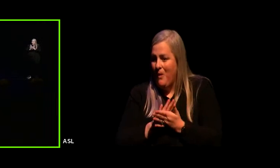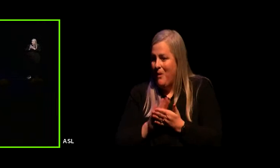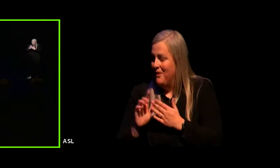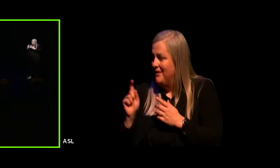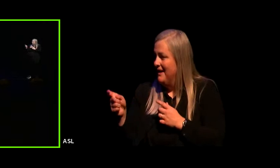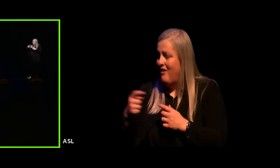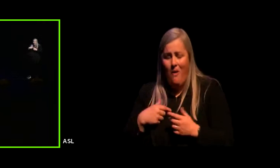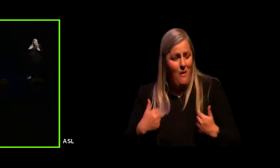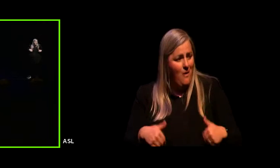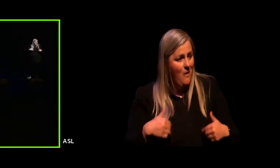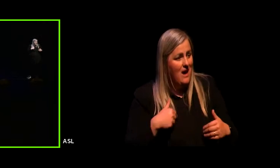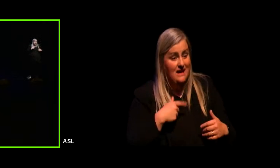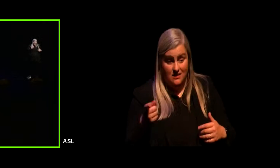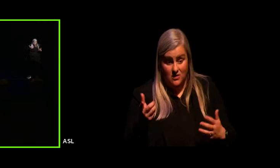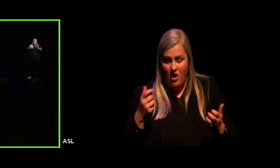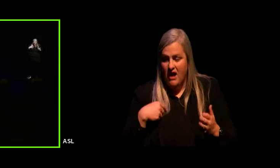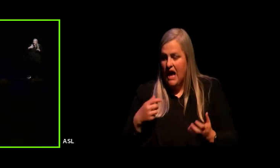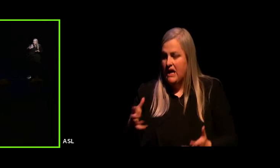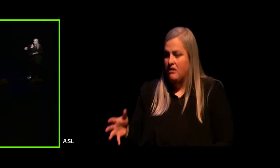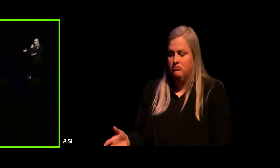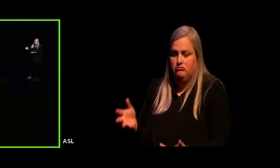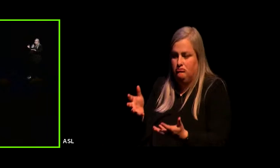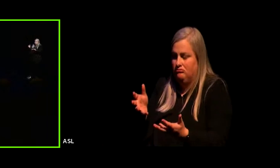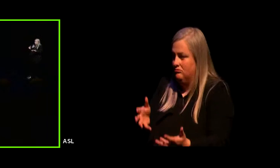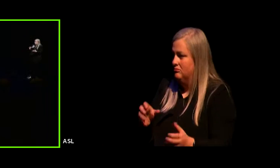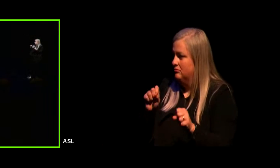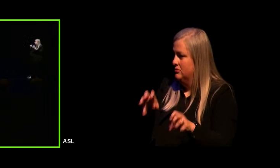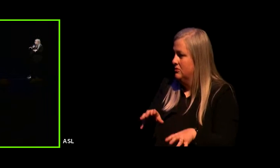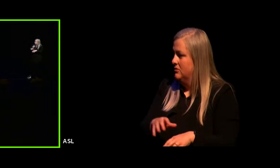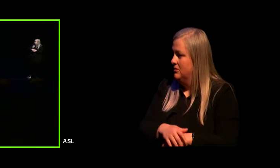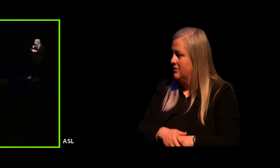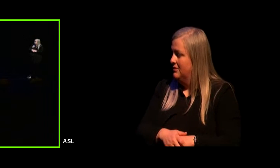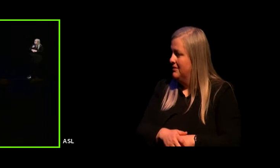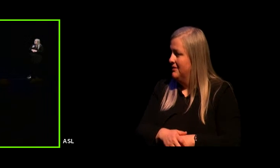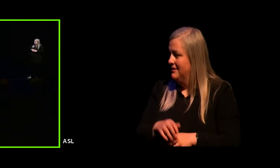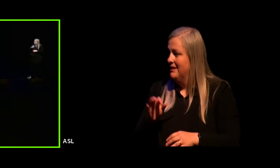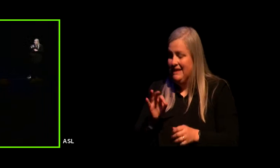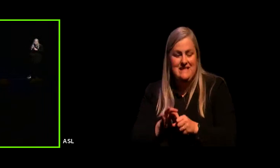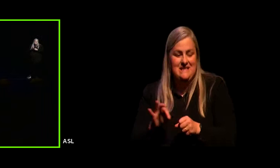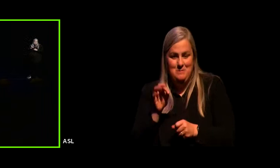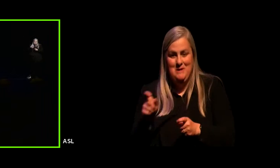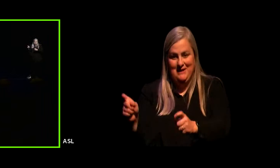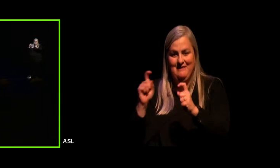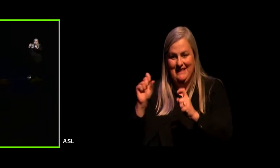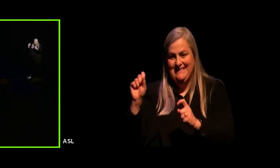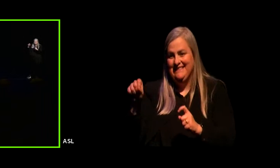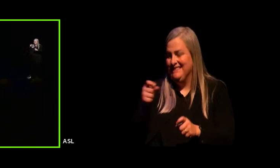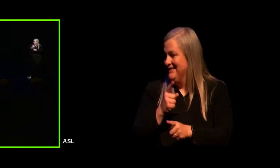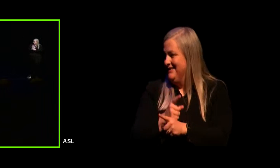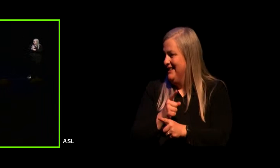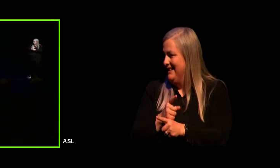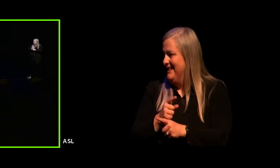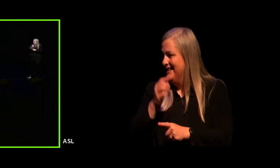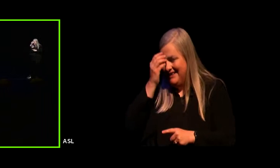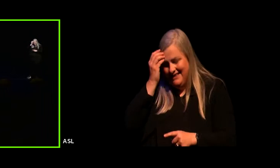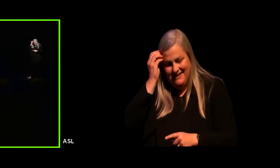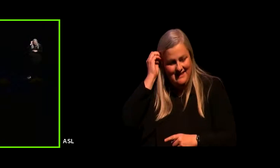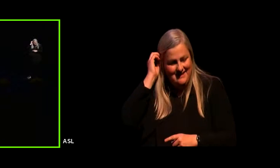And I can, if you like, I can take these down and put them on your seat. Spirit gifting. Spirit gifting. For a second, no, my